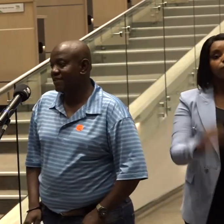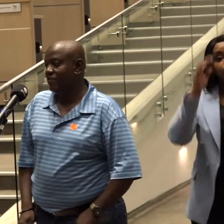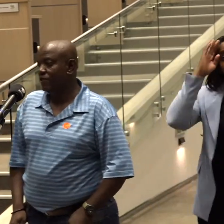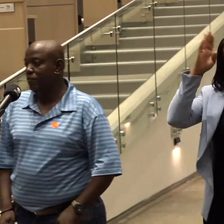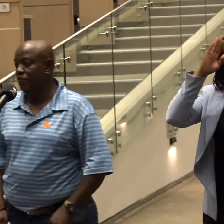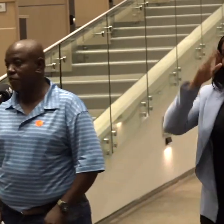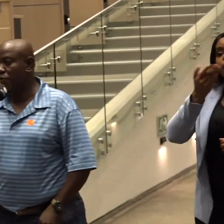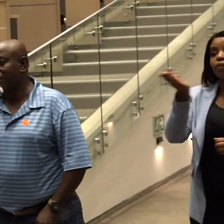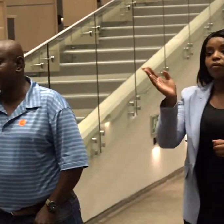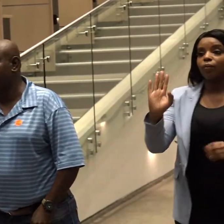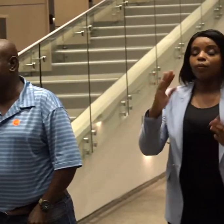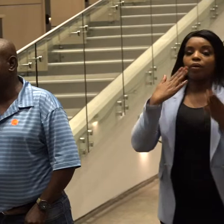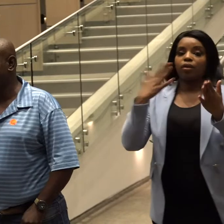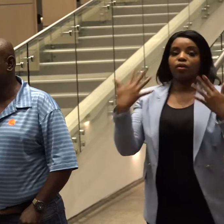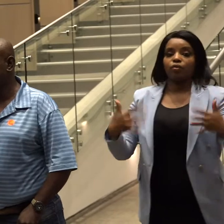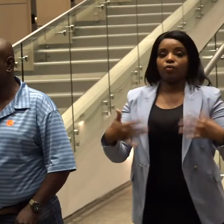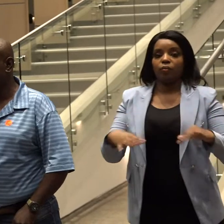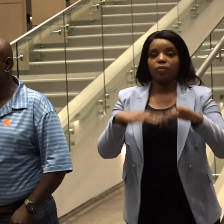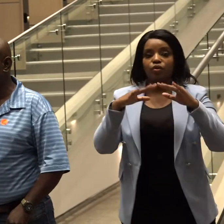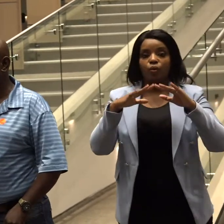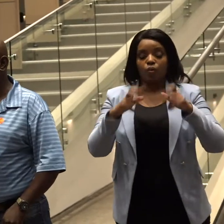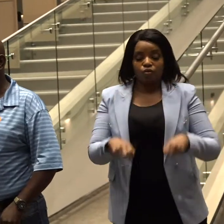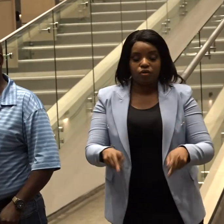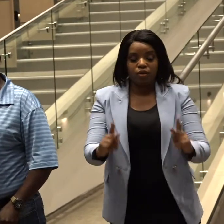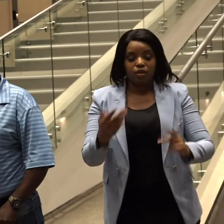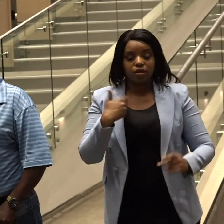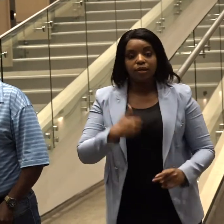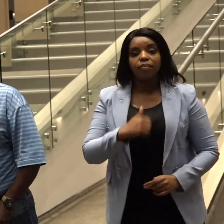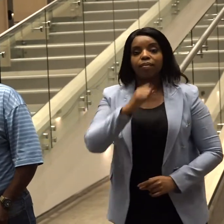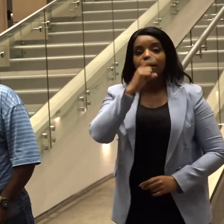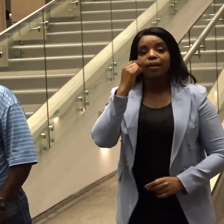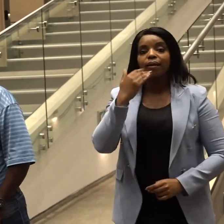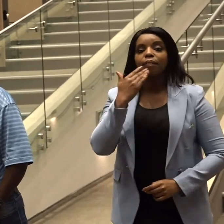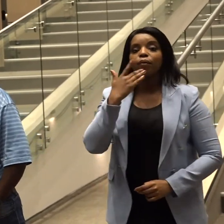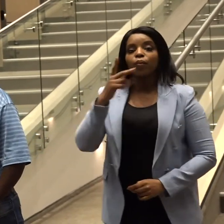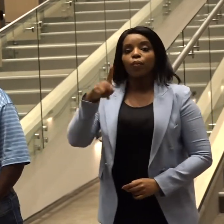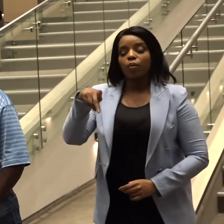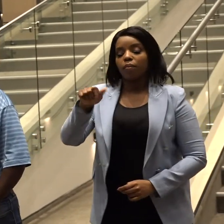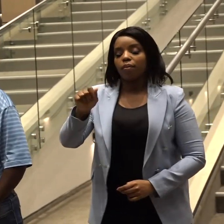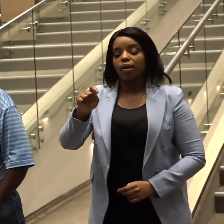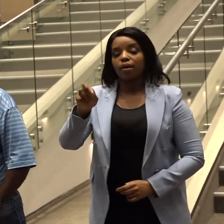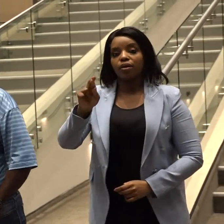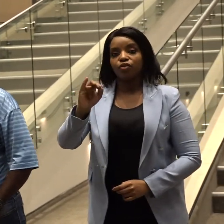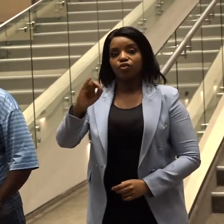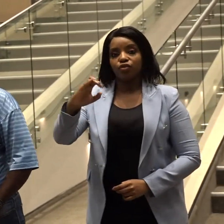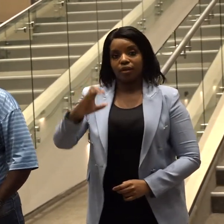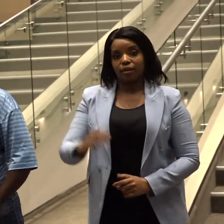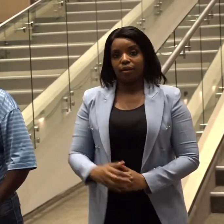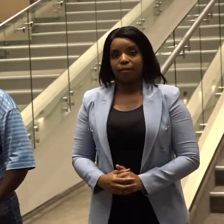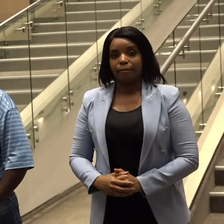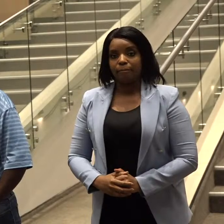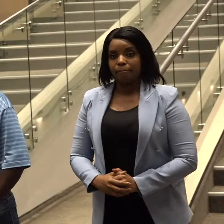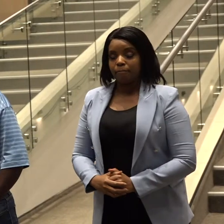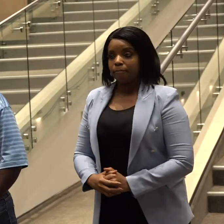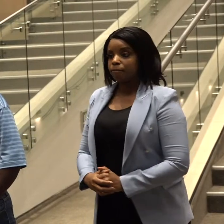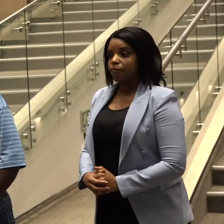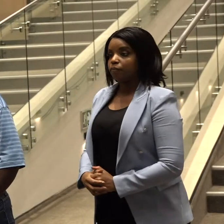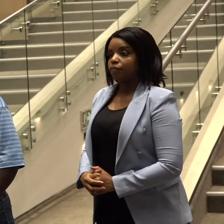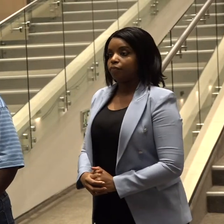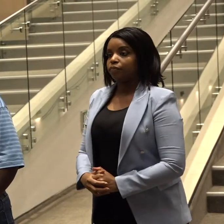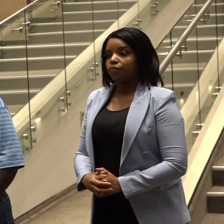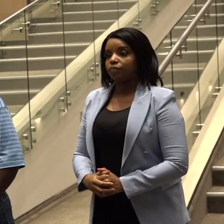masango I'm from what 43 East Torres I'm in between